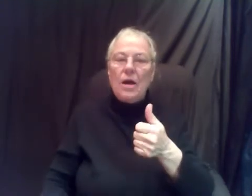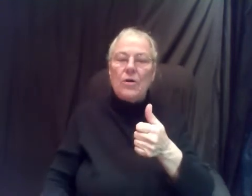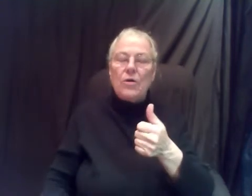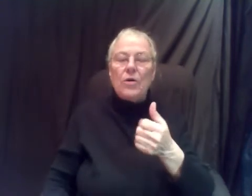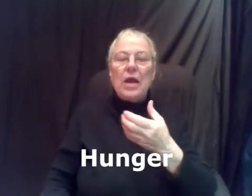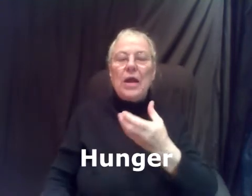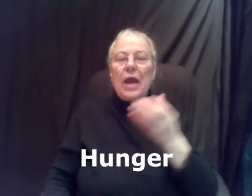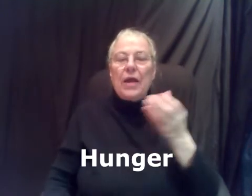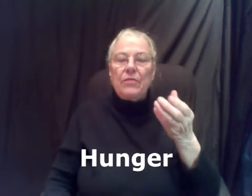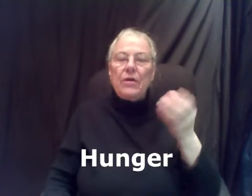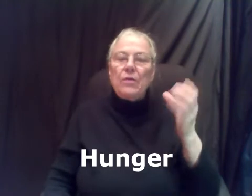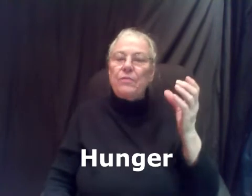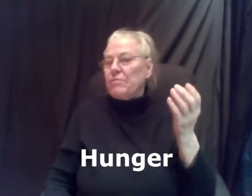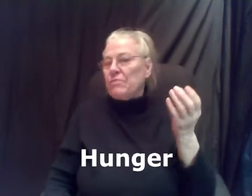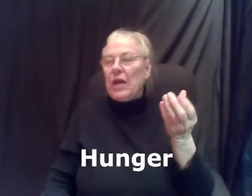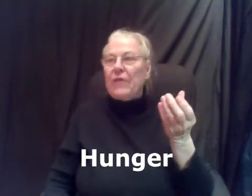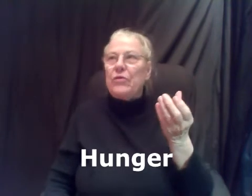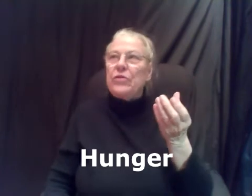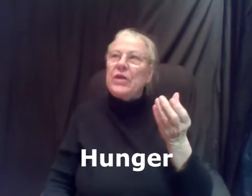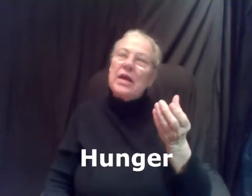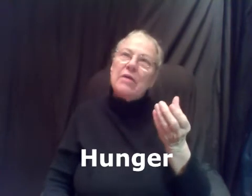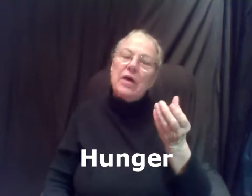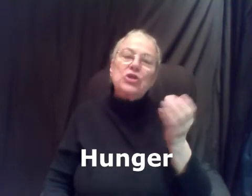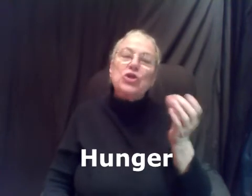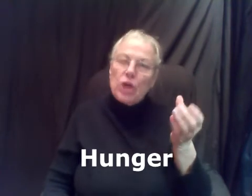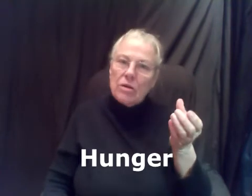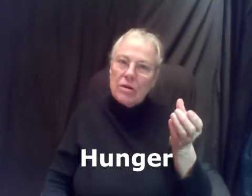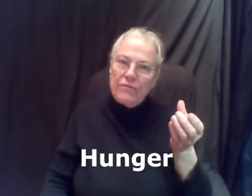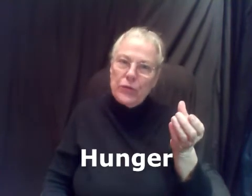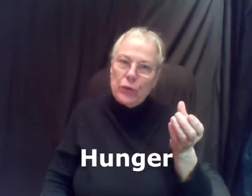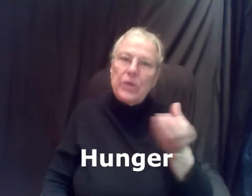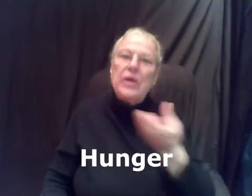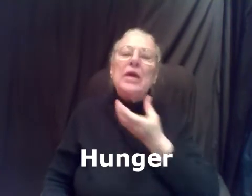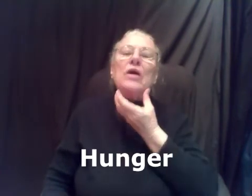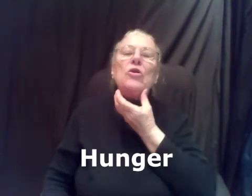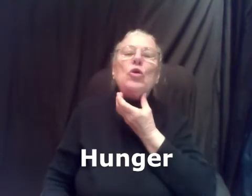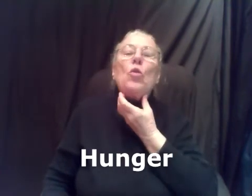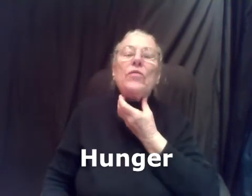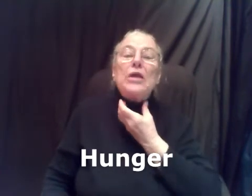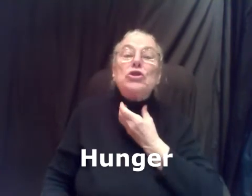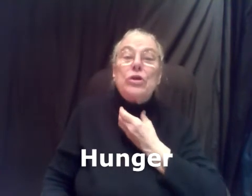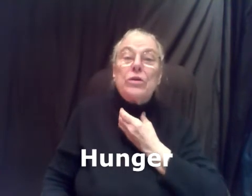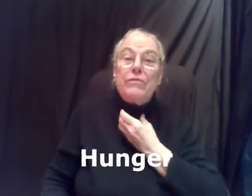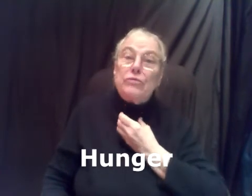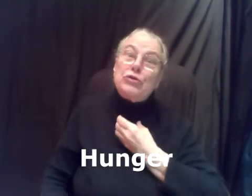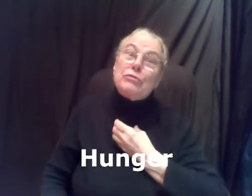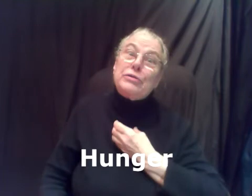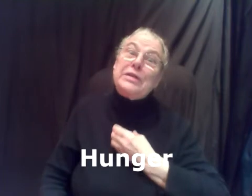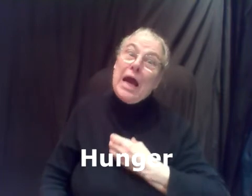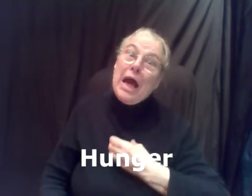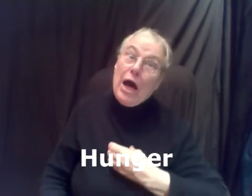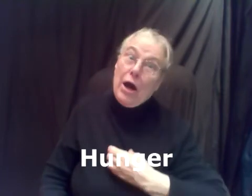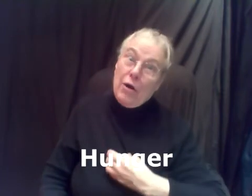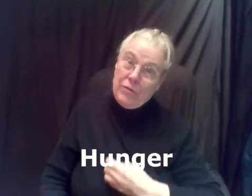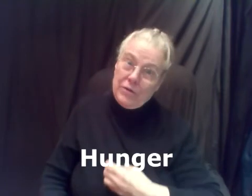Hunger. And there, if you think of a chunk of food, you want that chunk of food to go down into